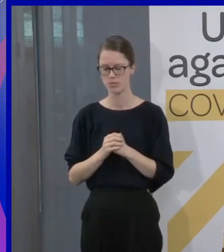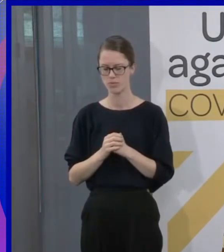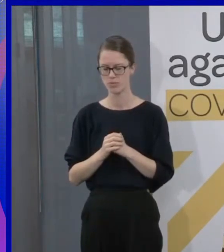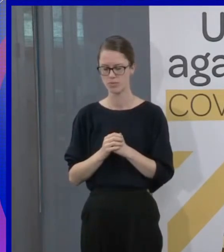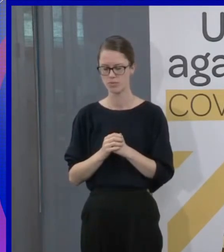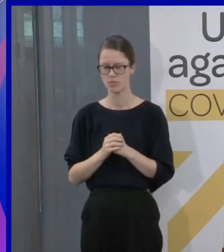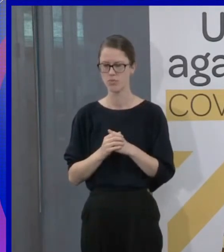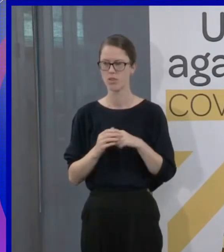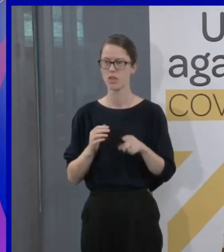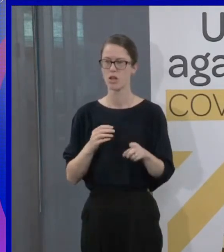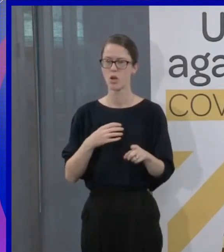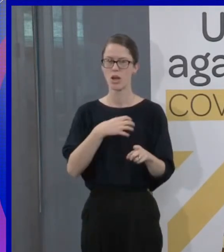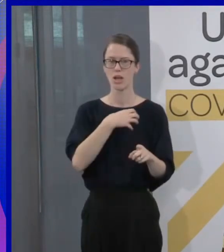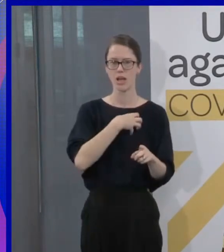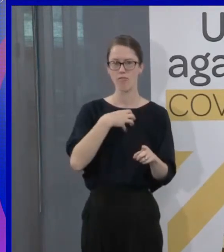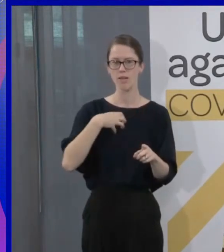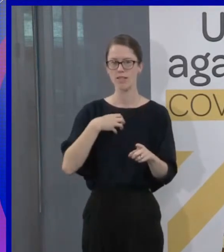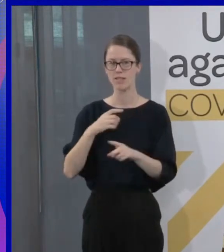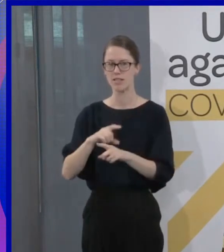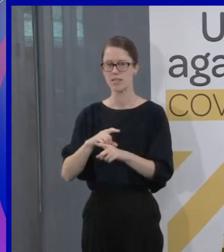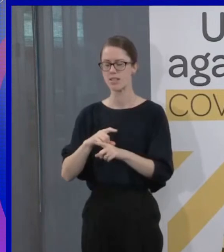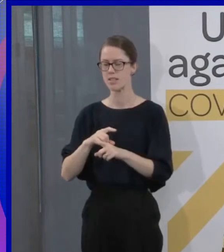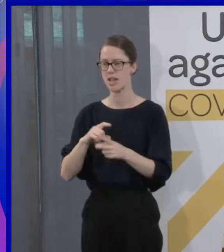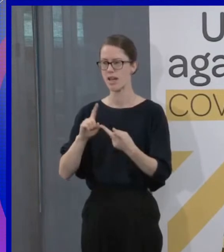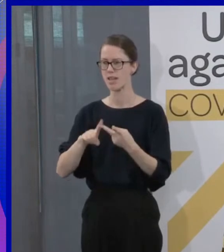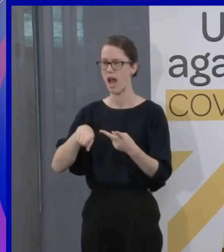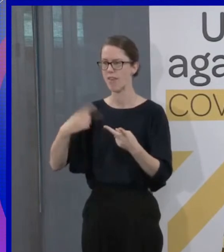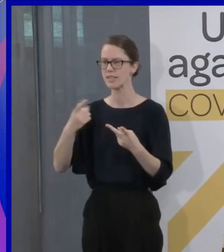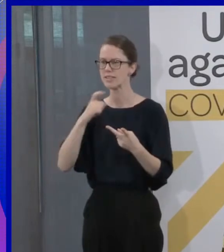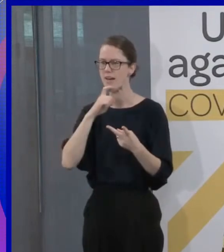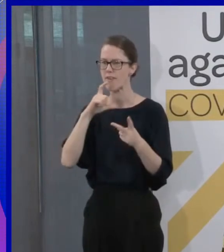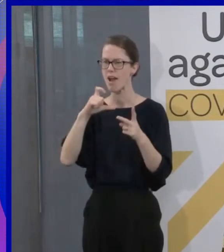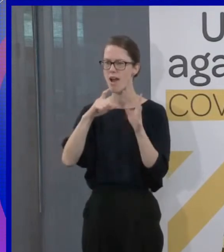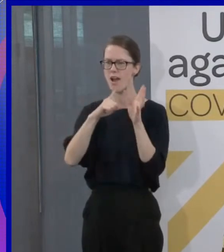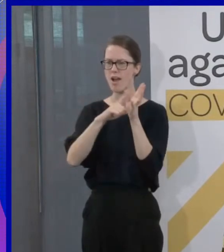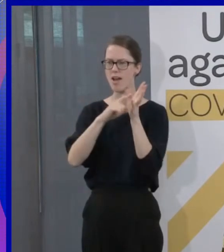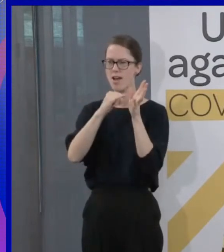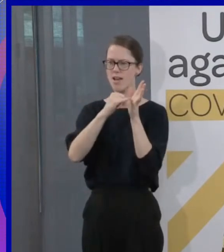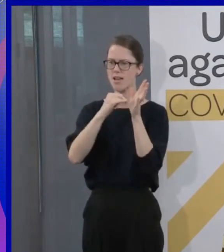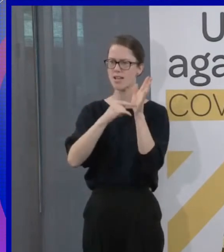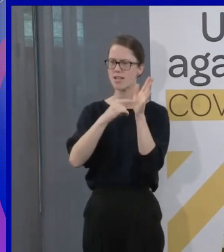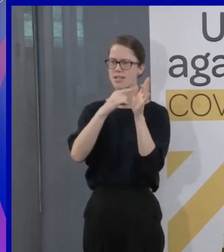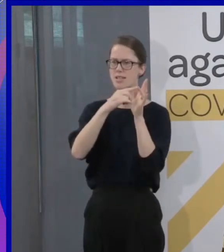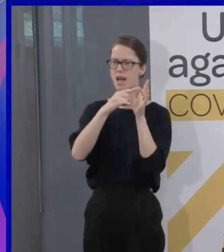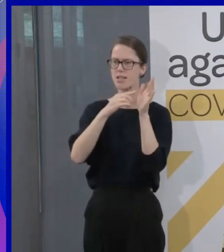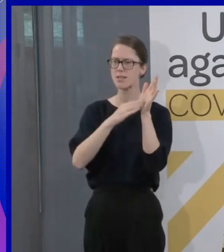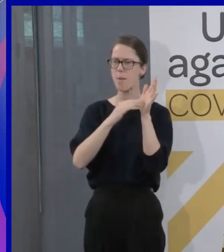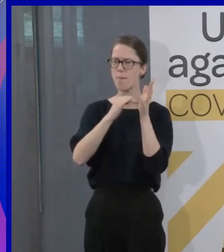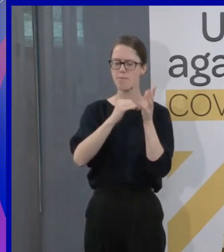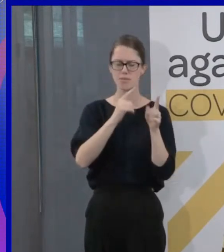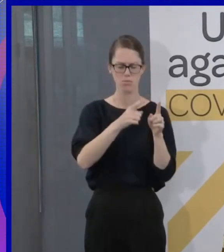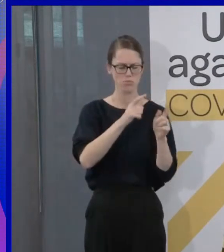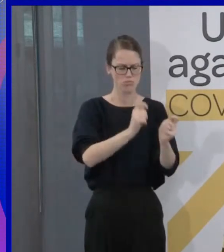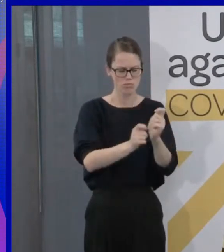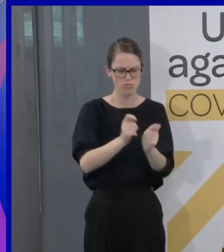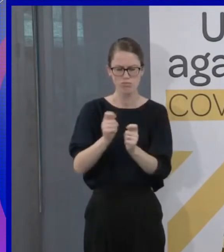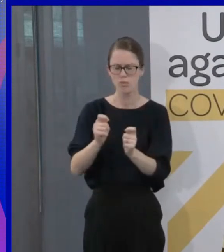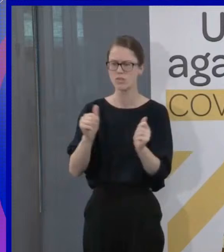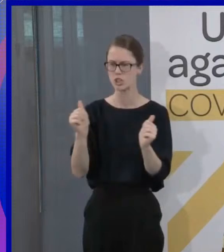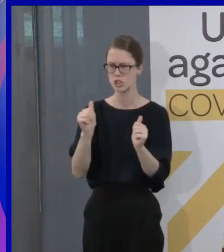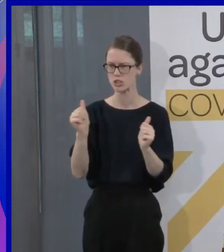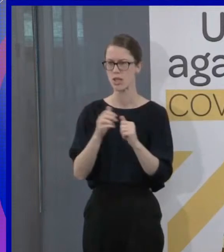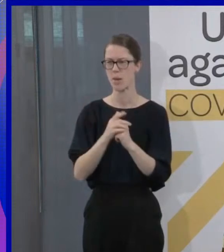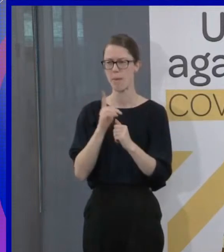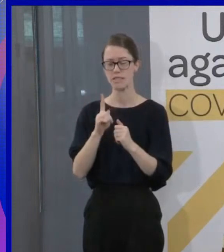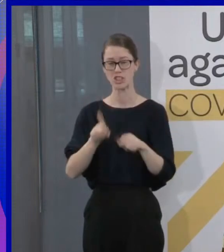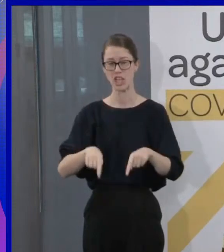workforce, so the customs and other MPI staff, but also of those working in the ports The challenge with ports is also that there's an enormous